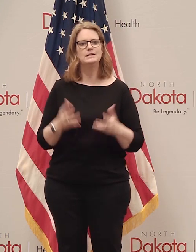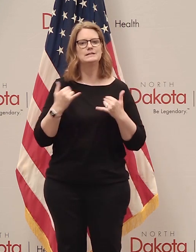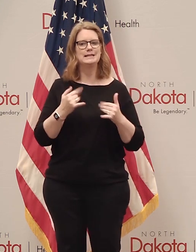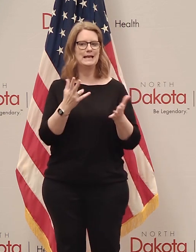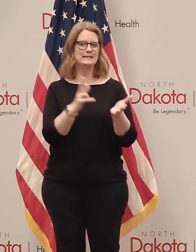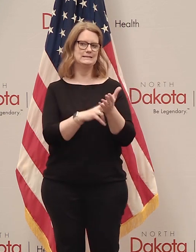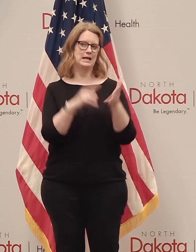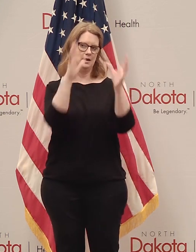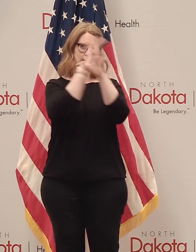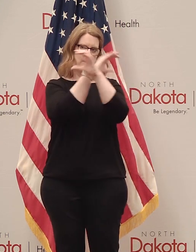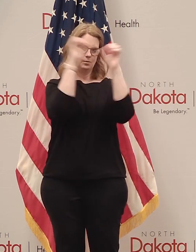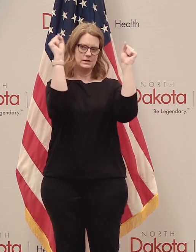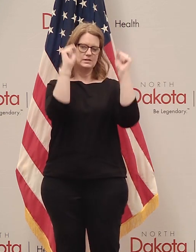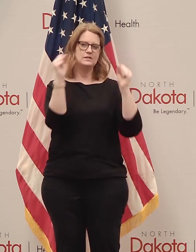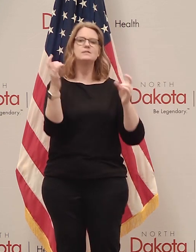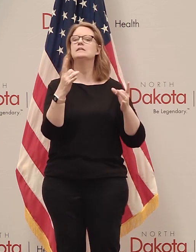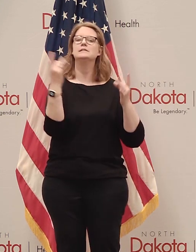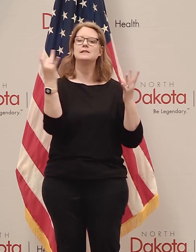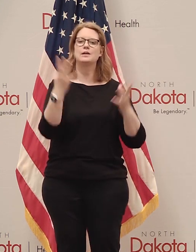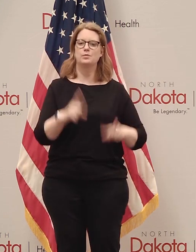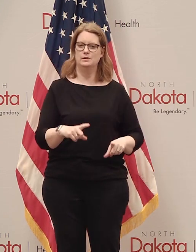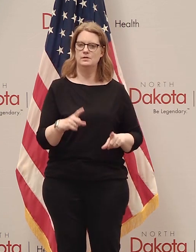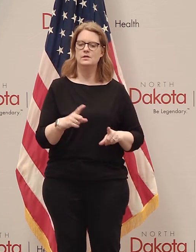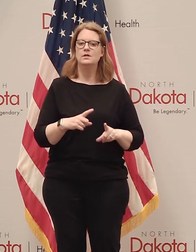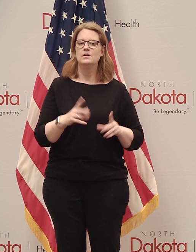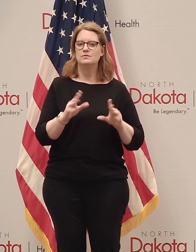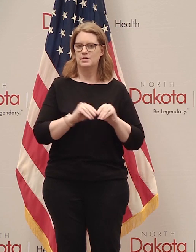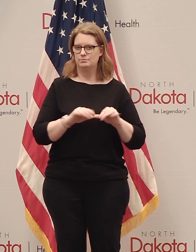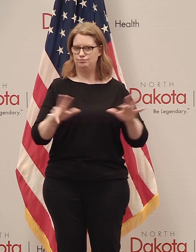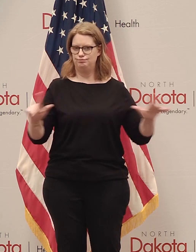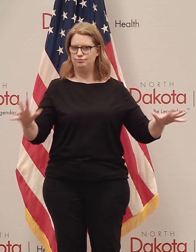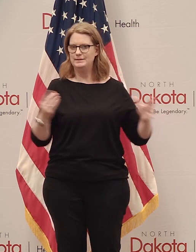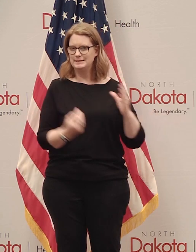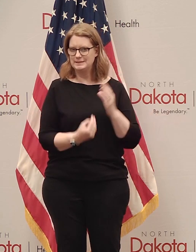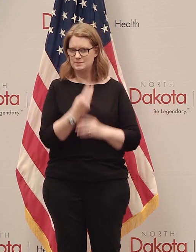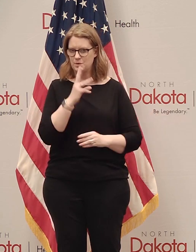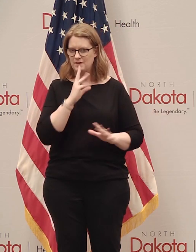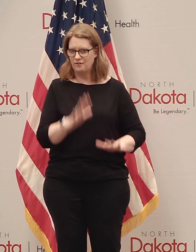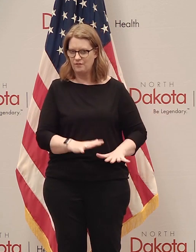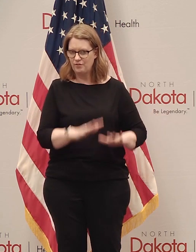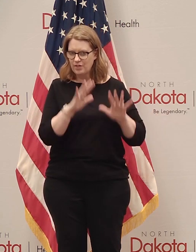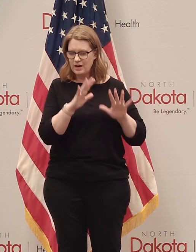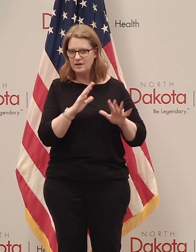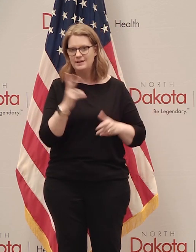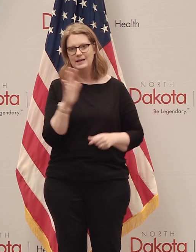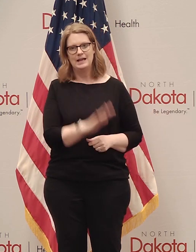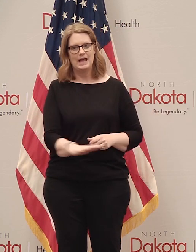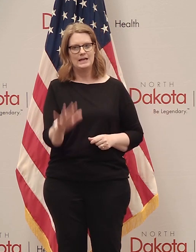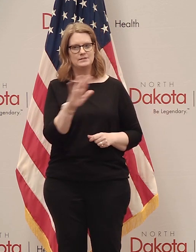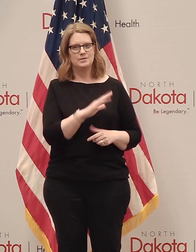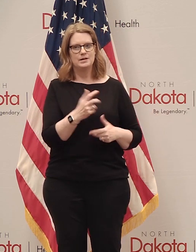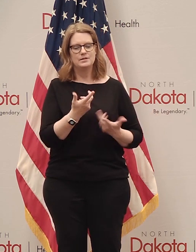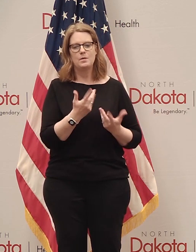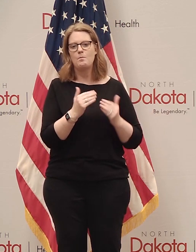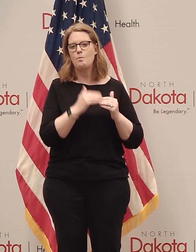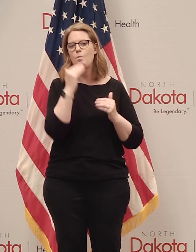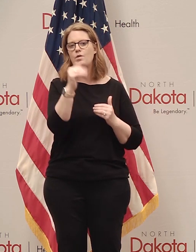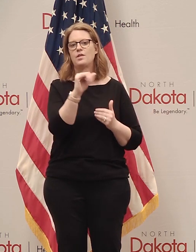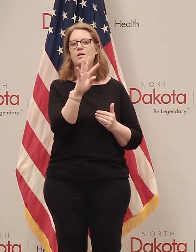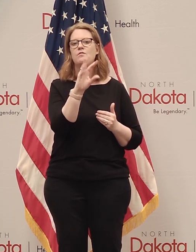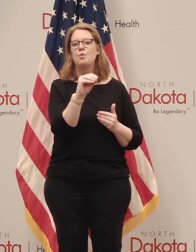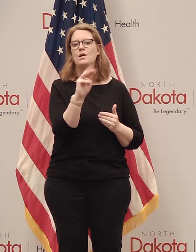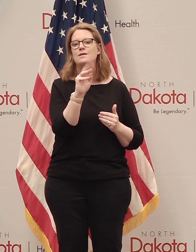a presidential major disaster declaration for widespread spring flooding, which is estimated in North Dakota to have caused more than $40